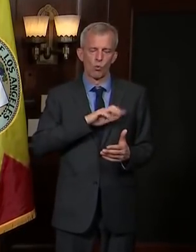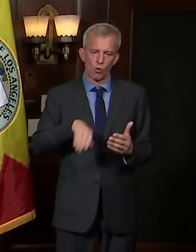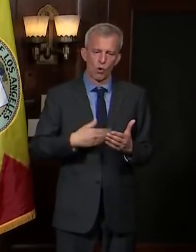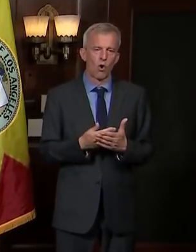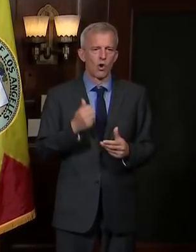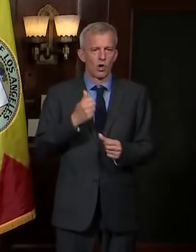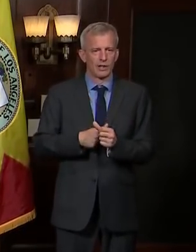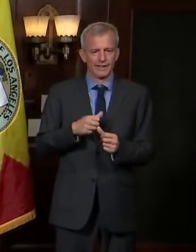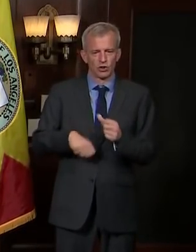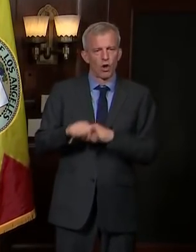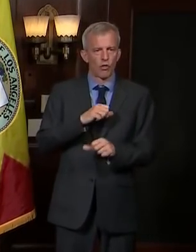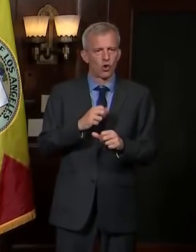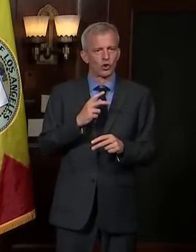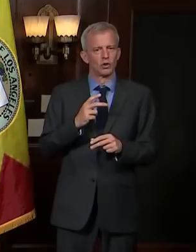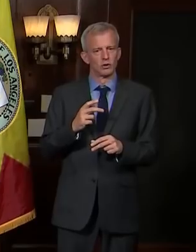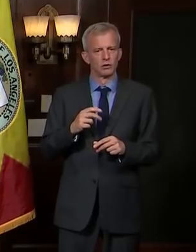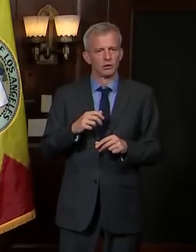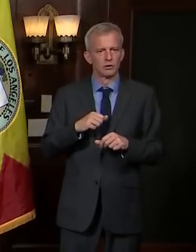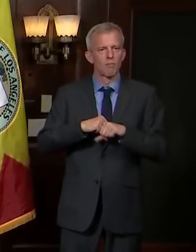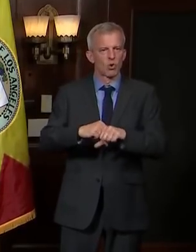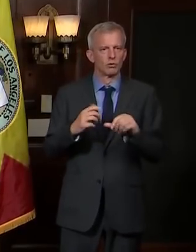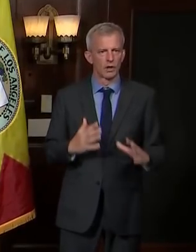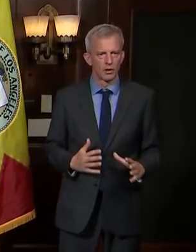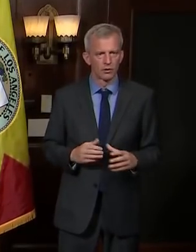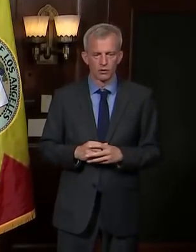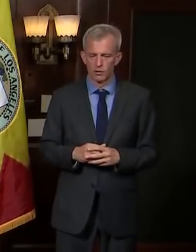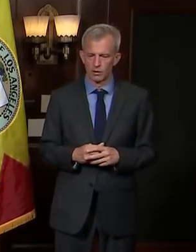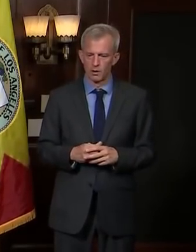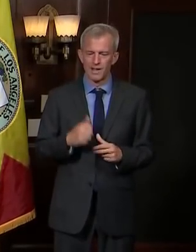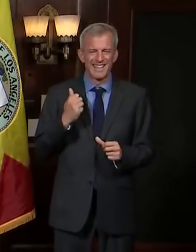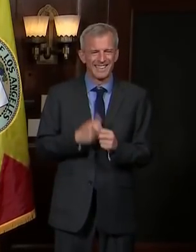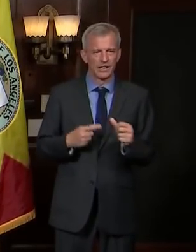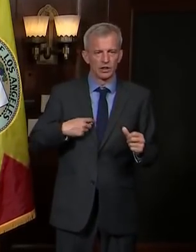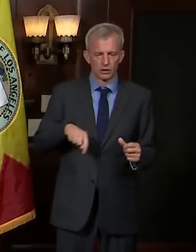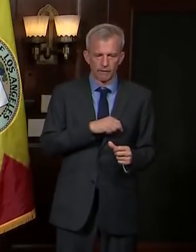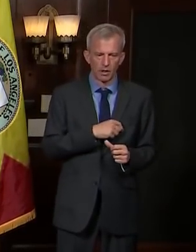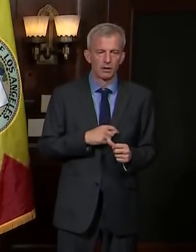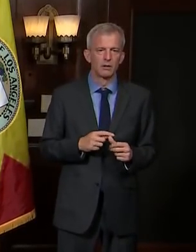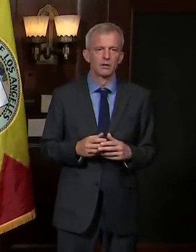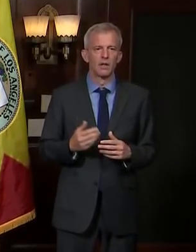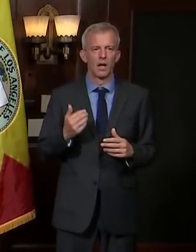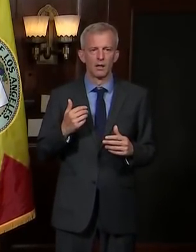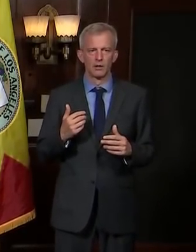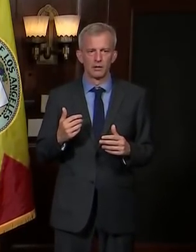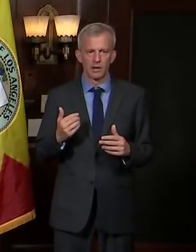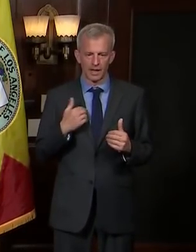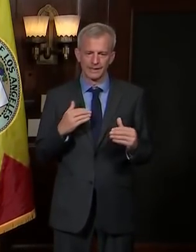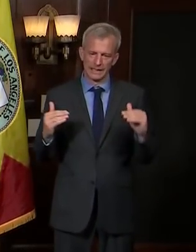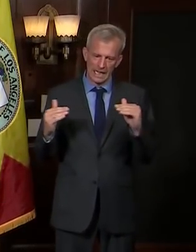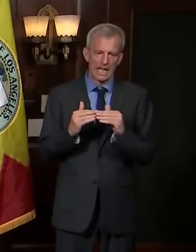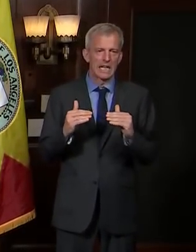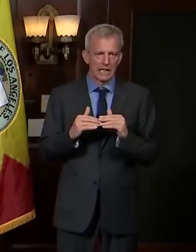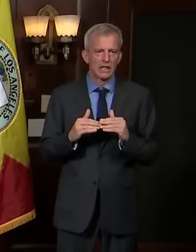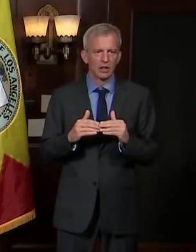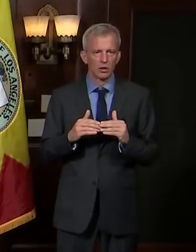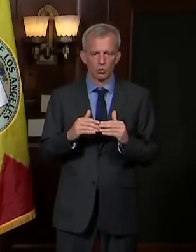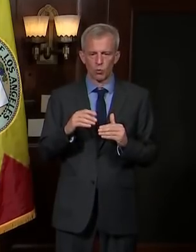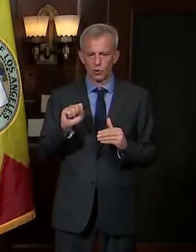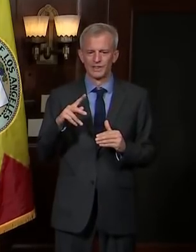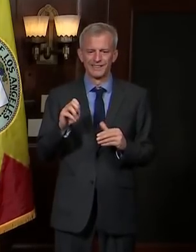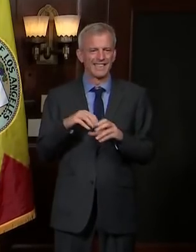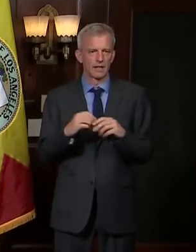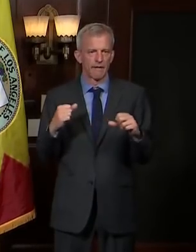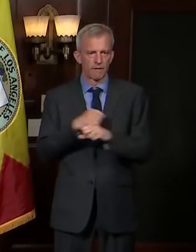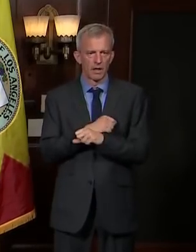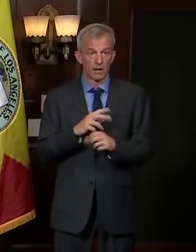keeper, and that each of us has an equal stake in this fight. What that means is that